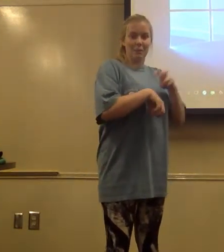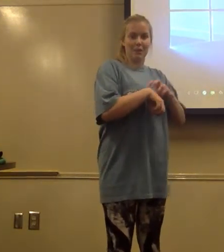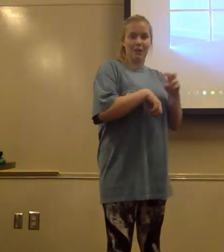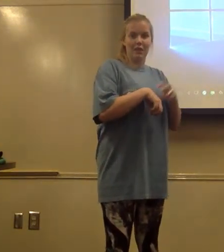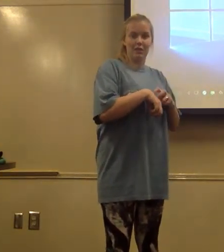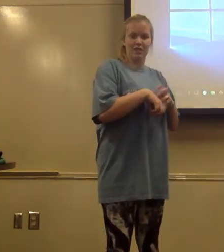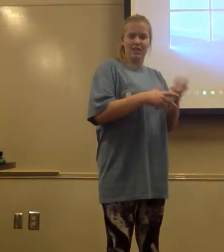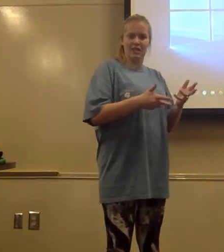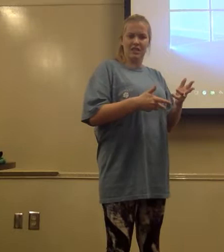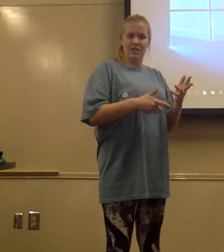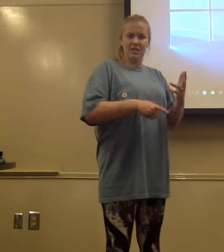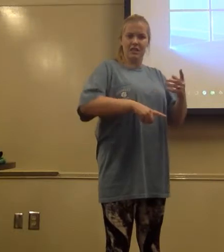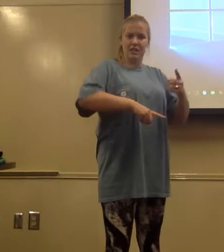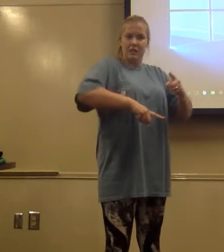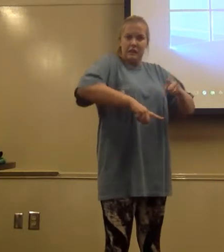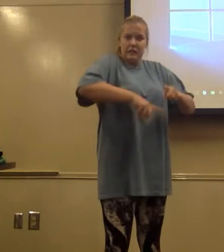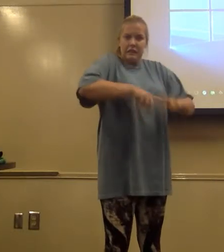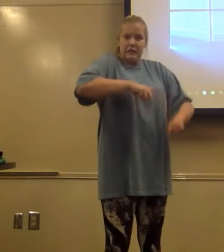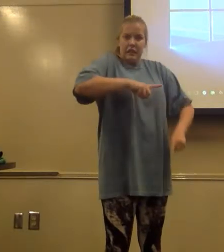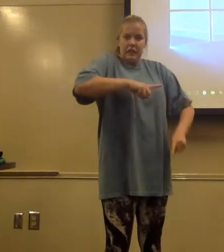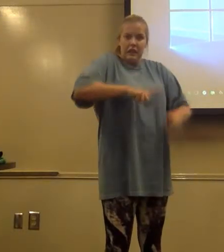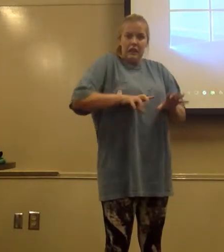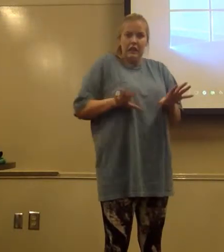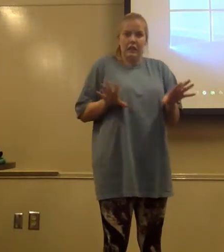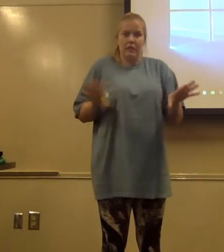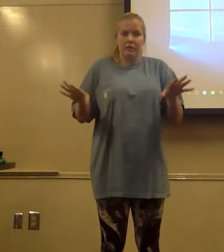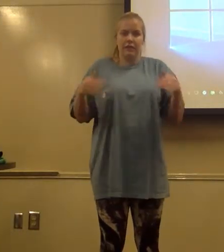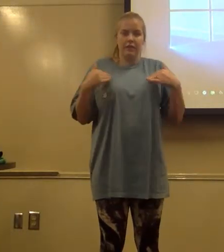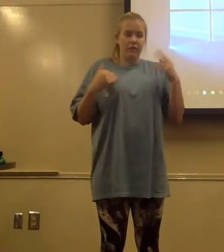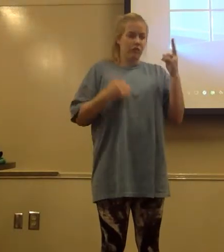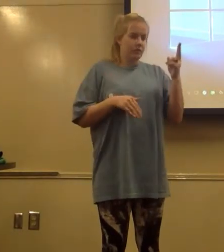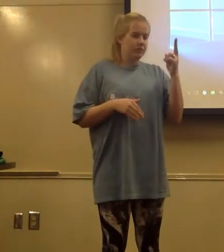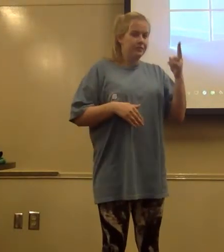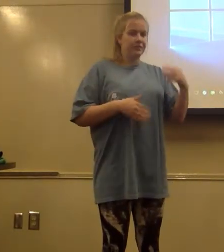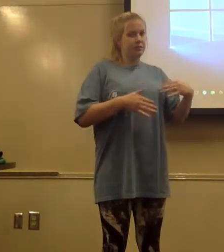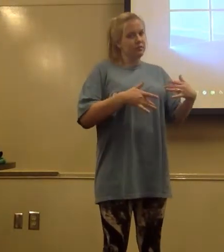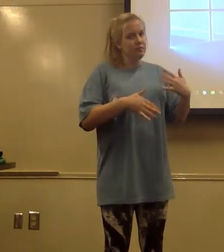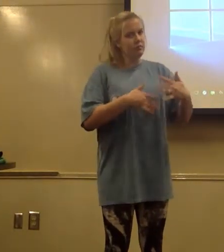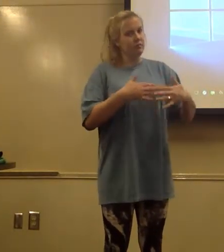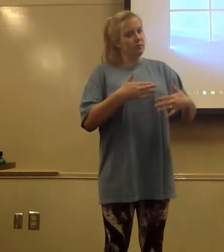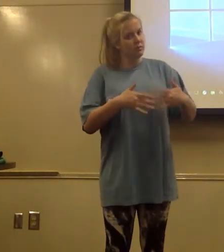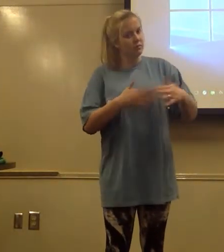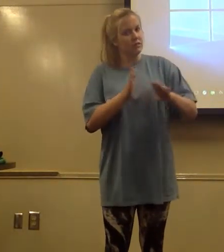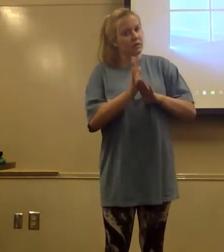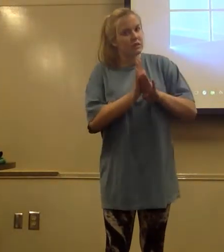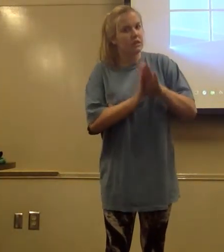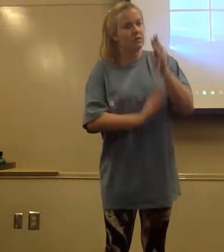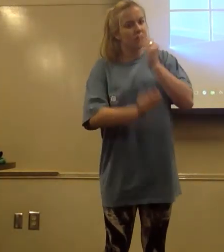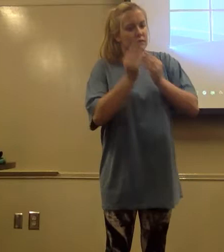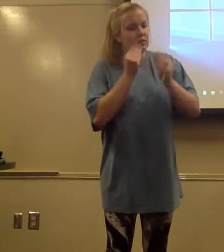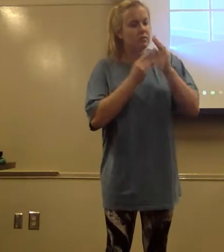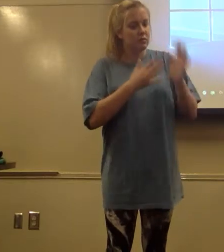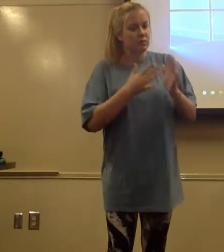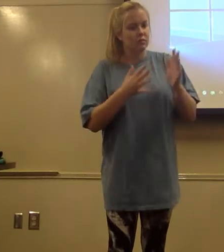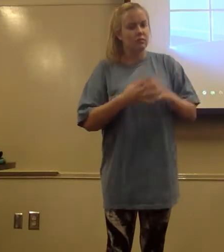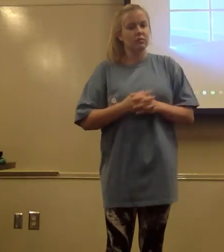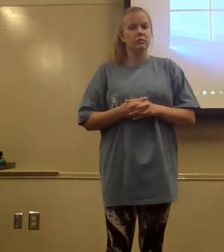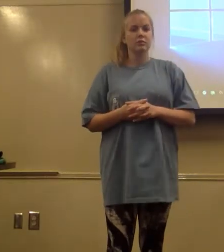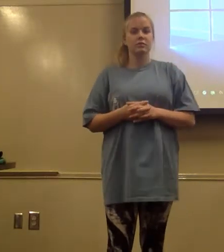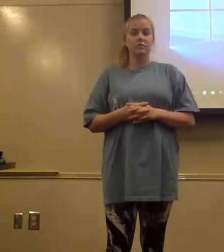It's just, they have a history. They've developed this certain kind of palate. So we can say, look, everything you enjoyed before, you can enjoy. You like burgers,